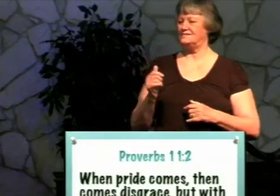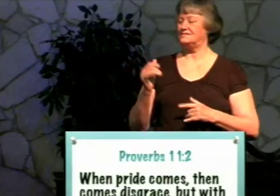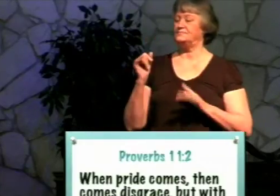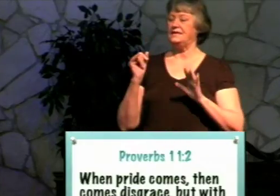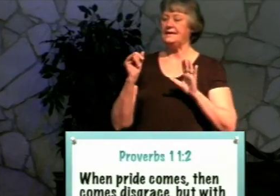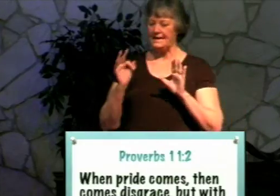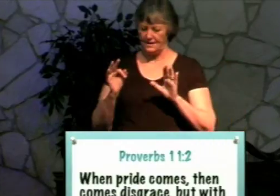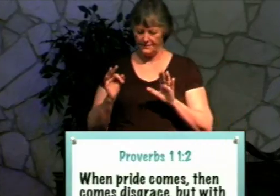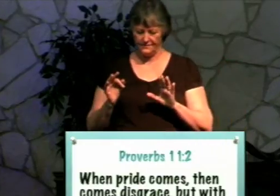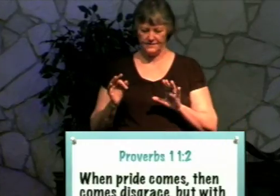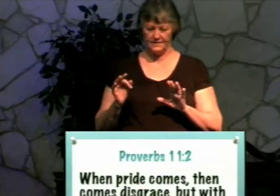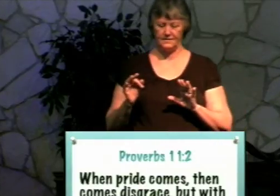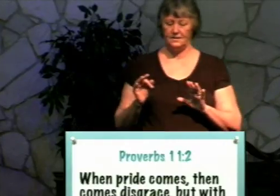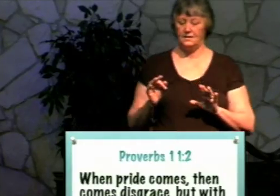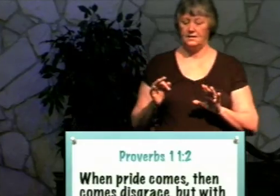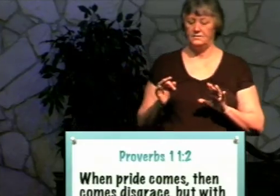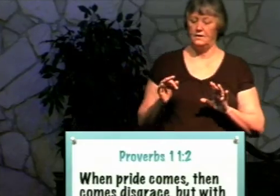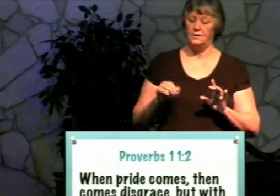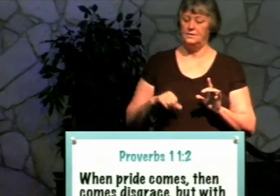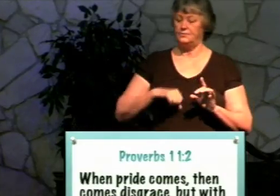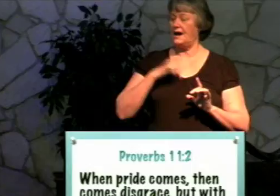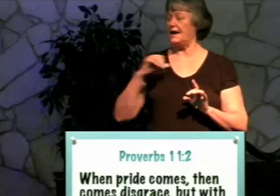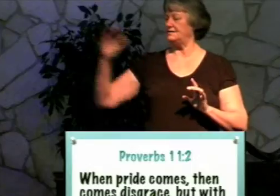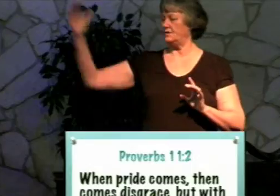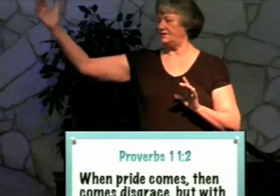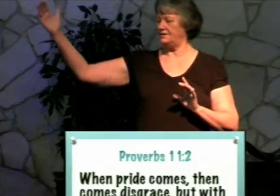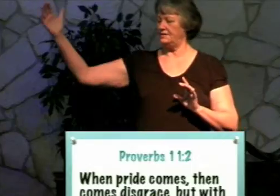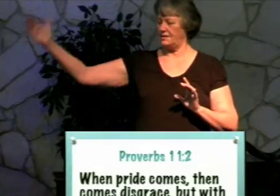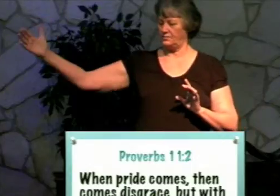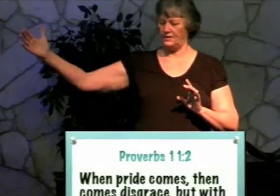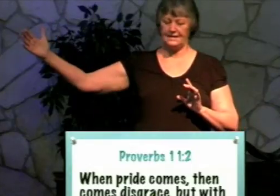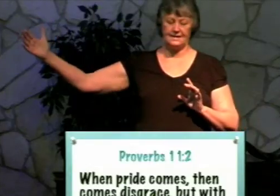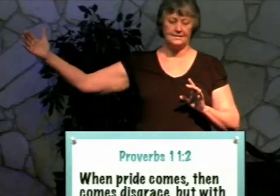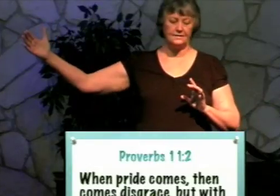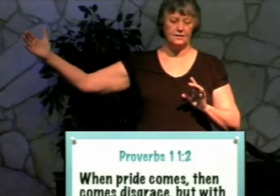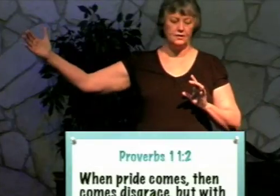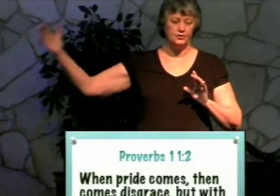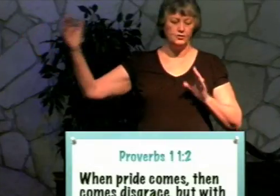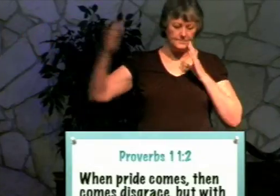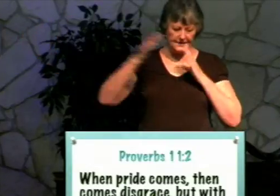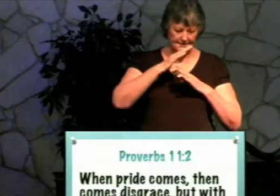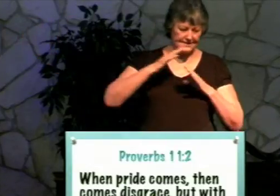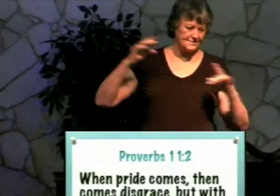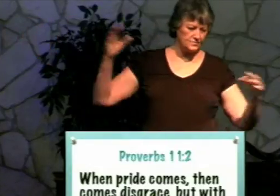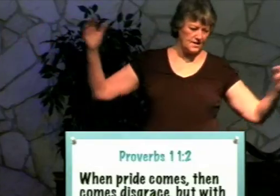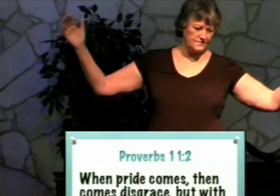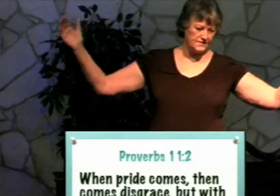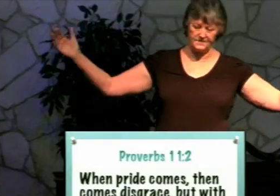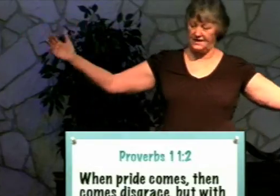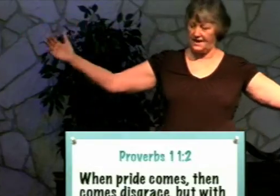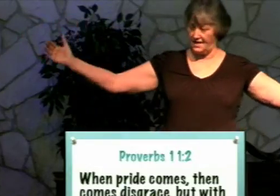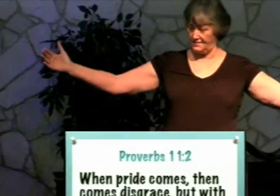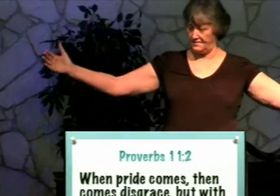Because if, you know, pride is over here on one end, humility is way over here on the other